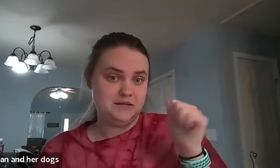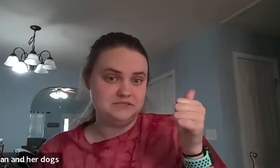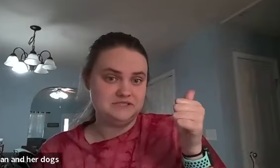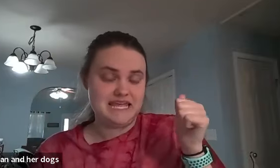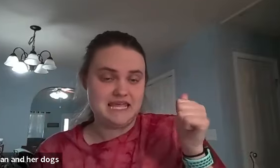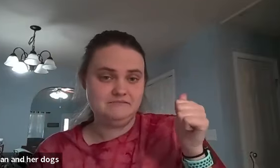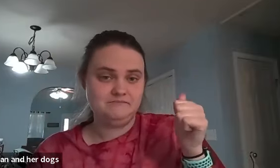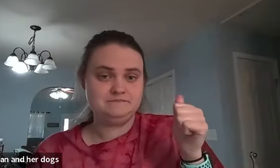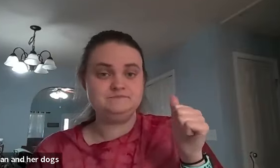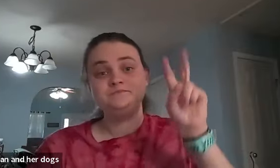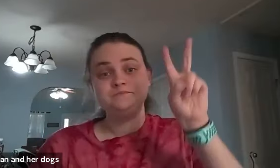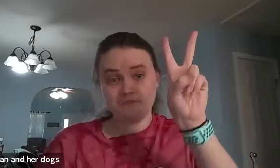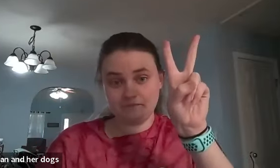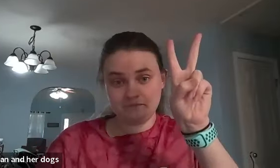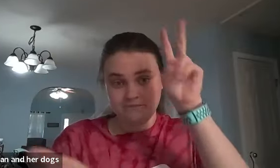Number 10.